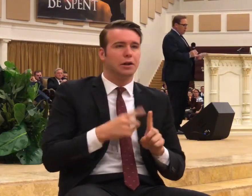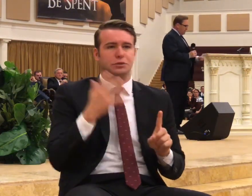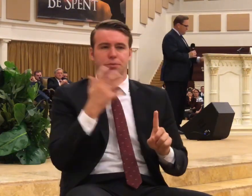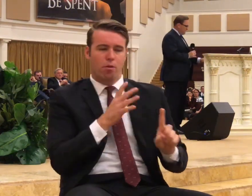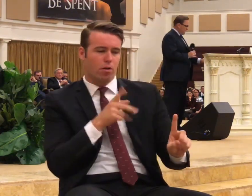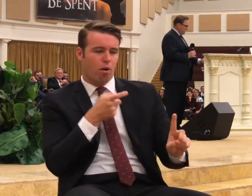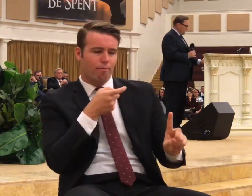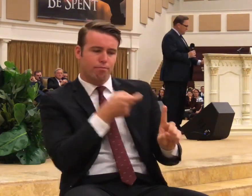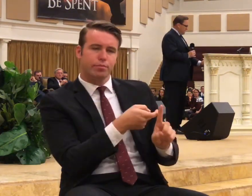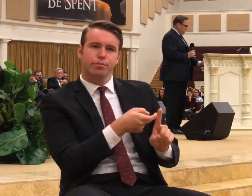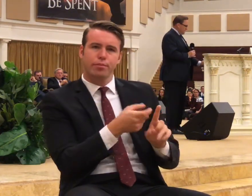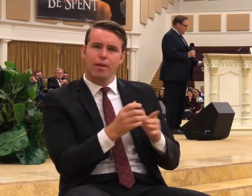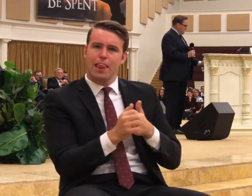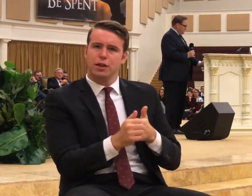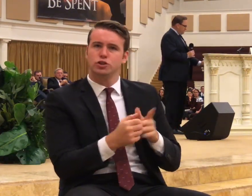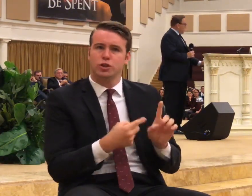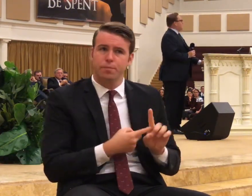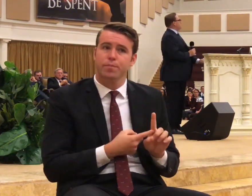of Saul.